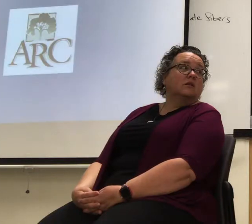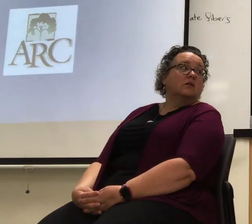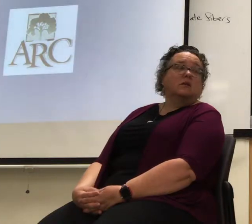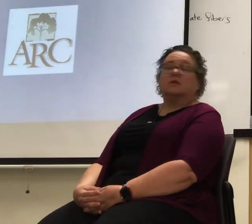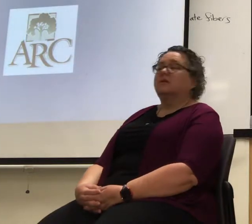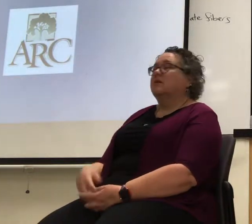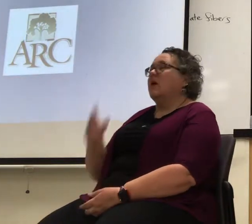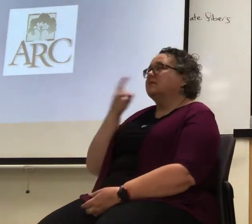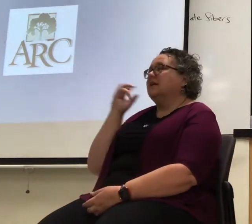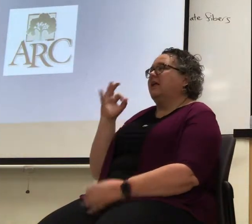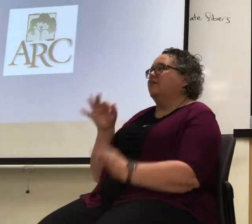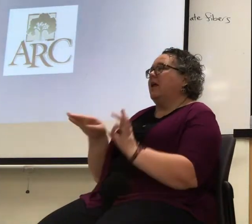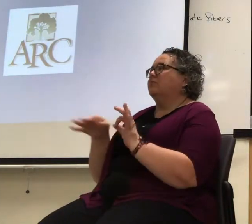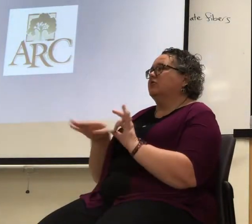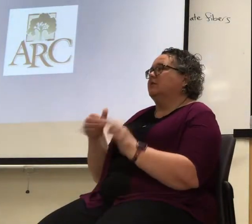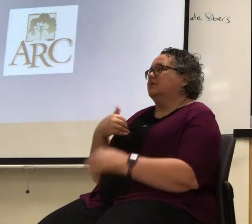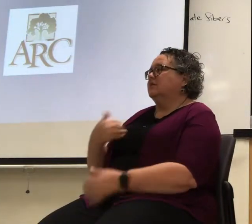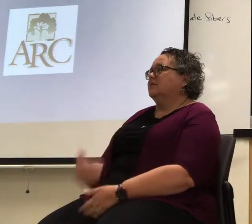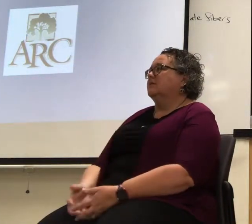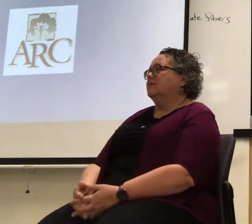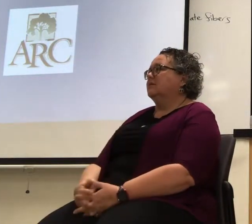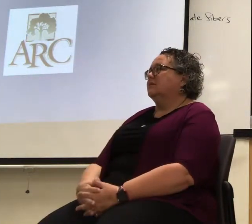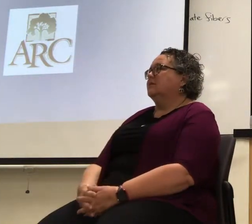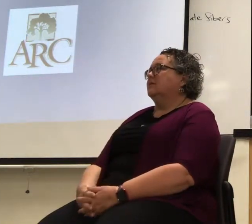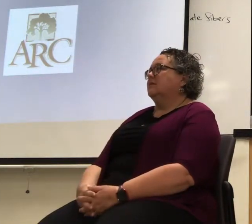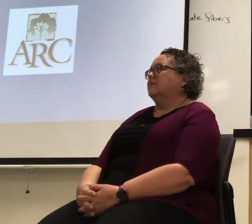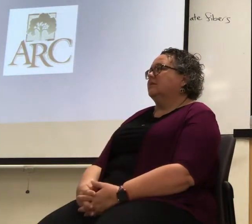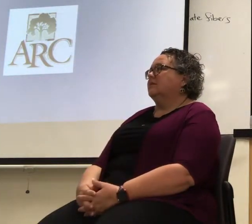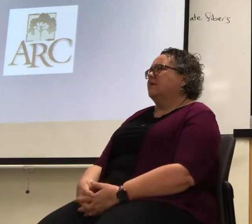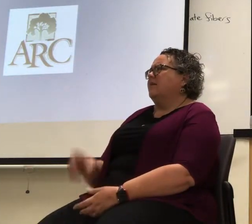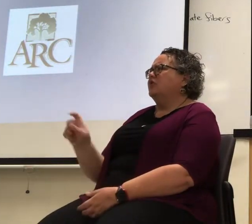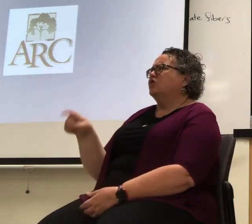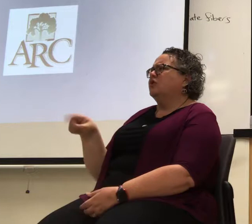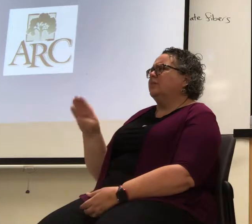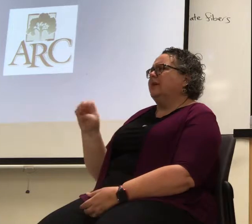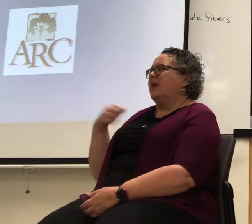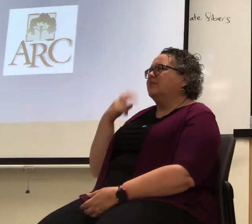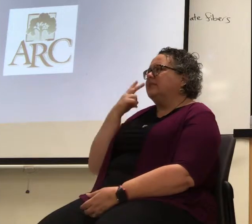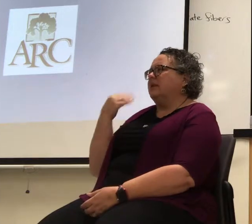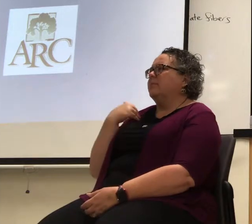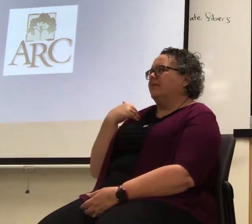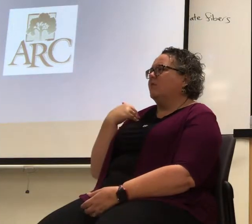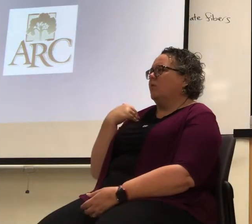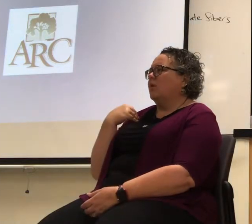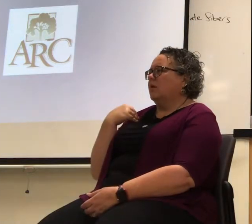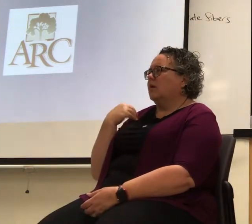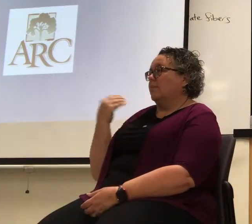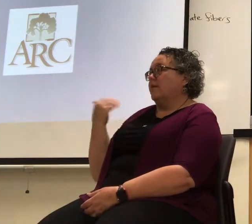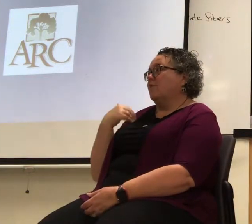I'll see if there's captions. Yeah.